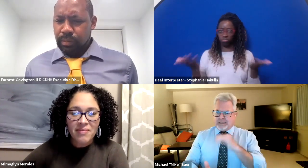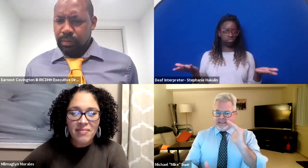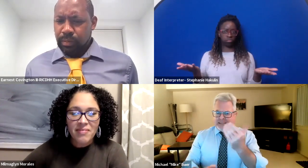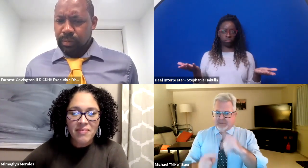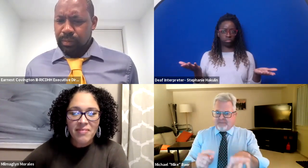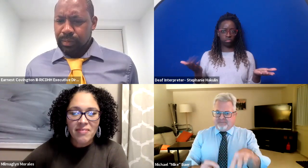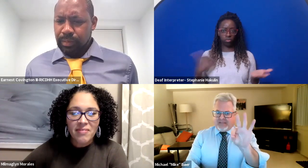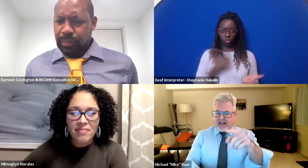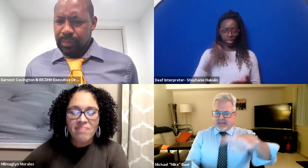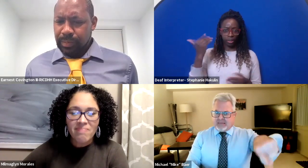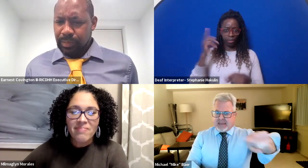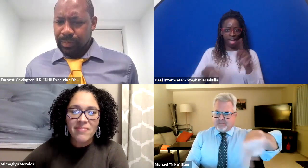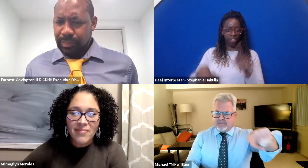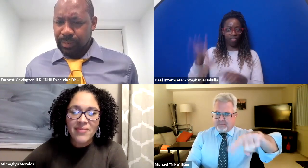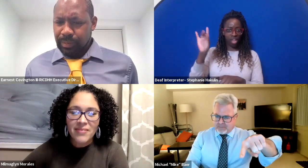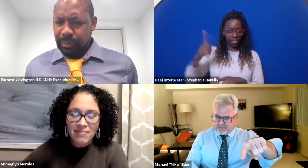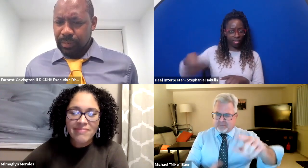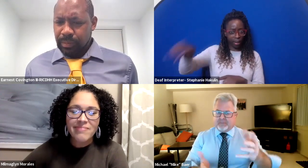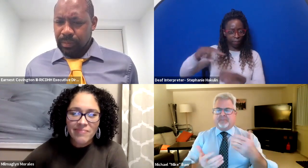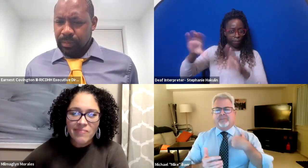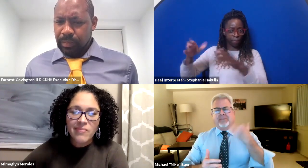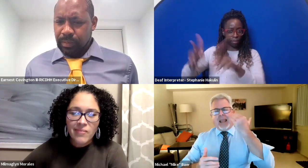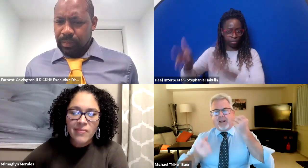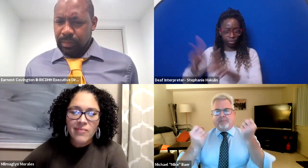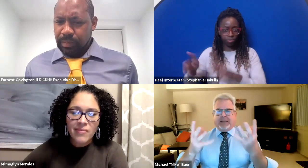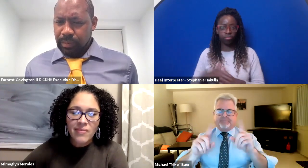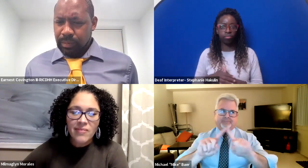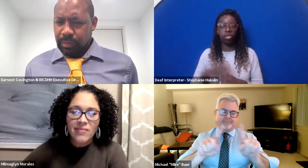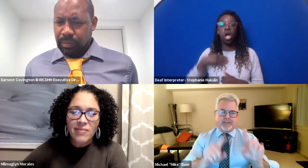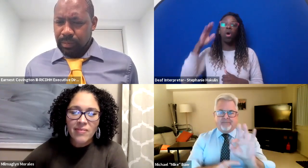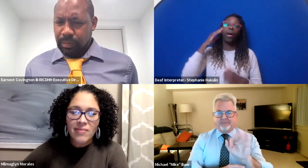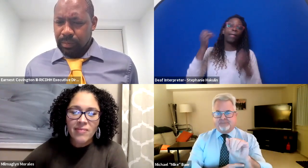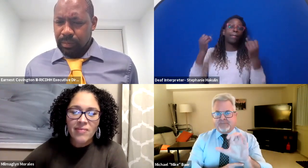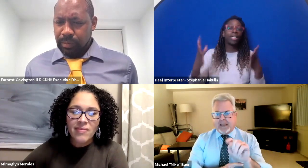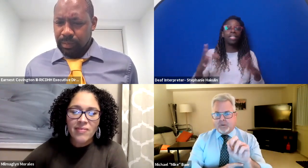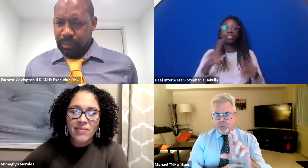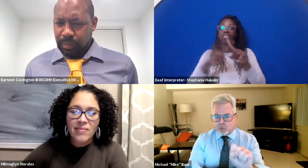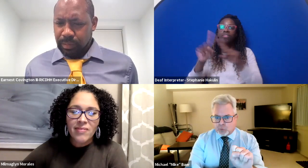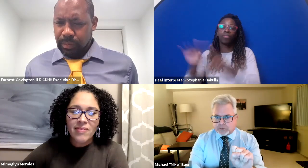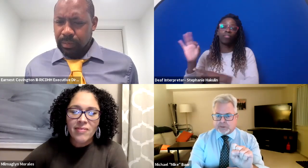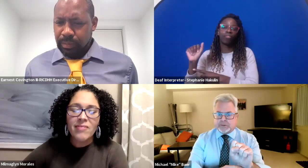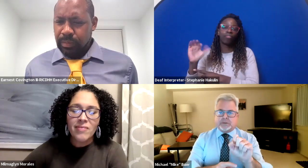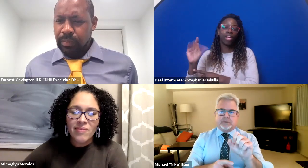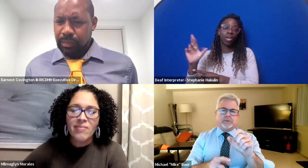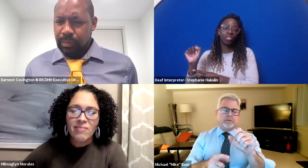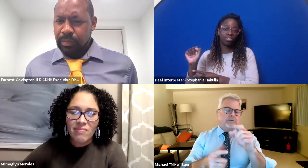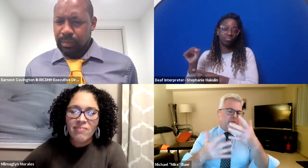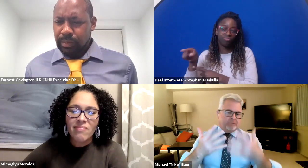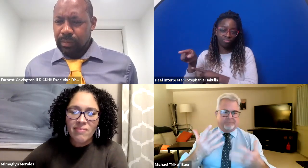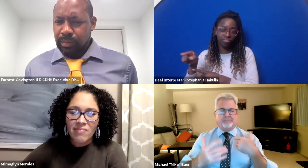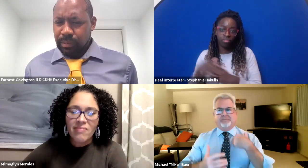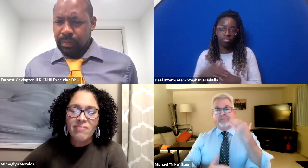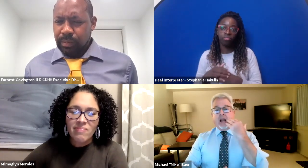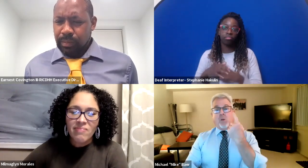but there seems to be a dearth of applicants. And I know there are a lot of factors. I